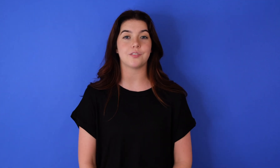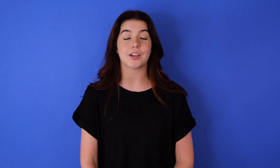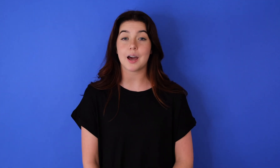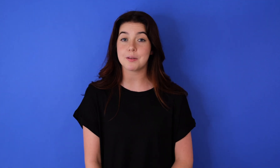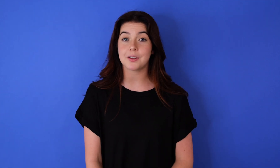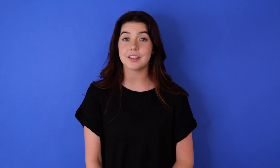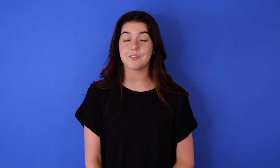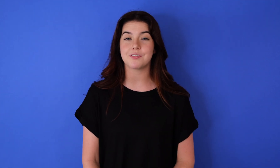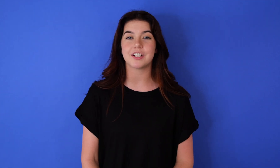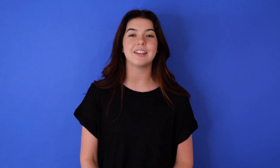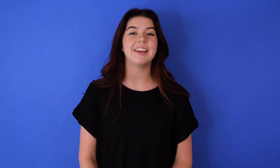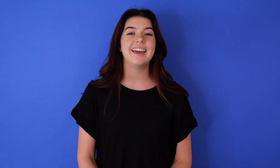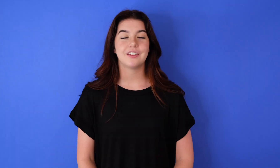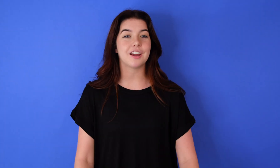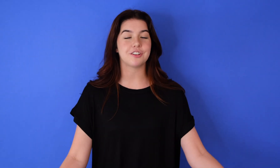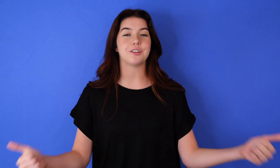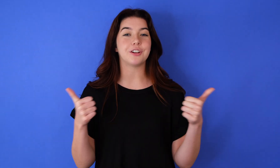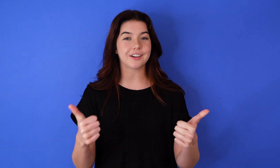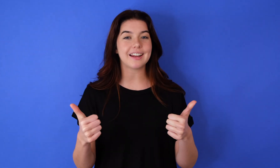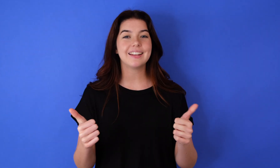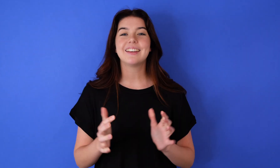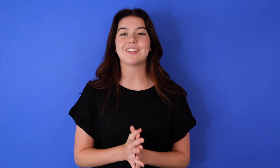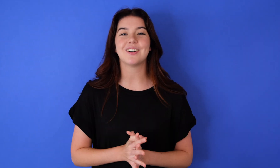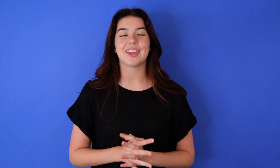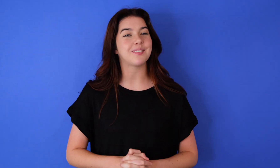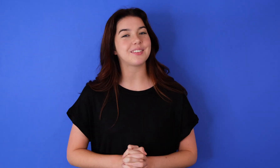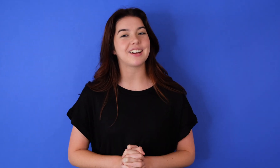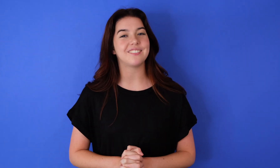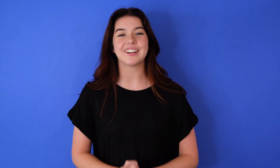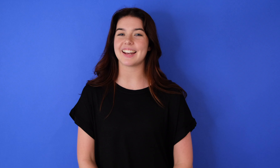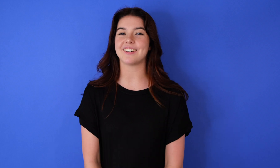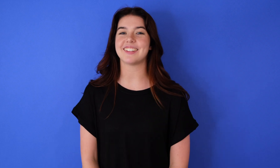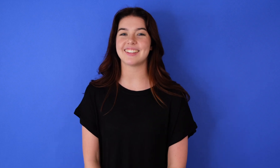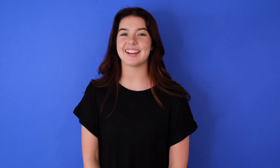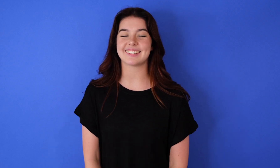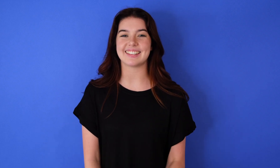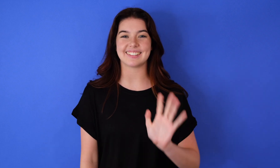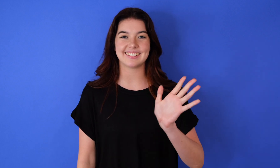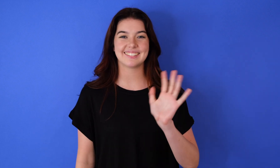vocabulary that we've learned. You guys are doing great. So keep up the great work, and I will see you in the next lesson.